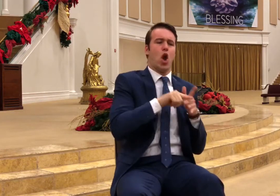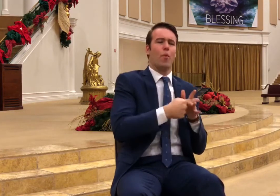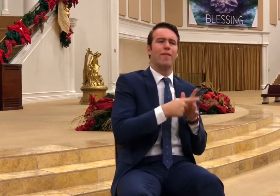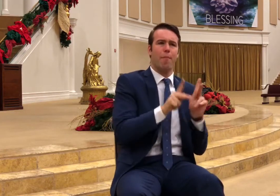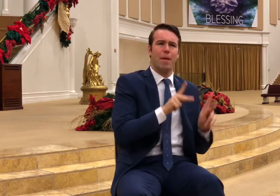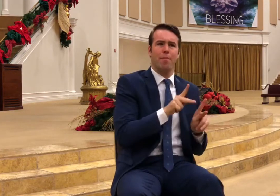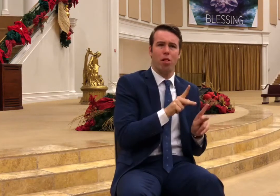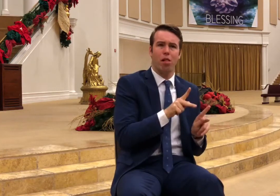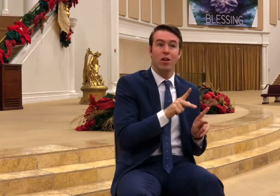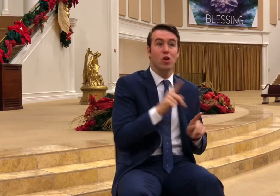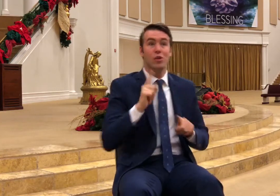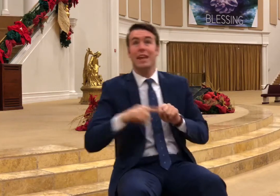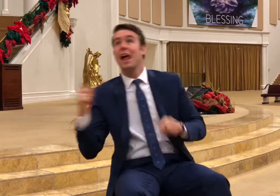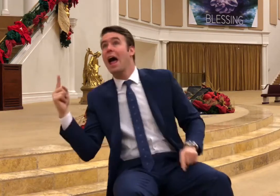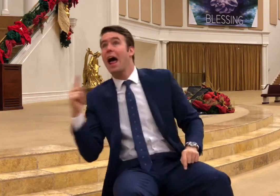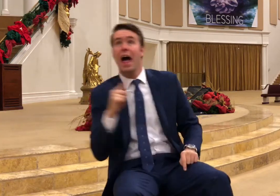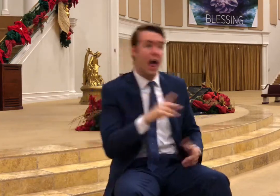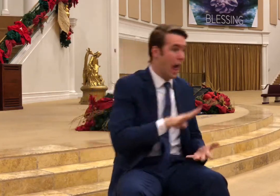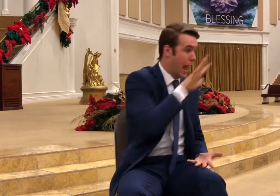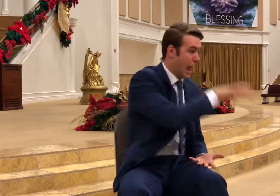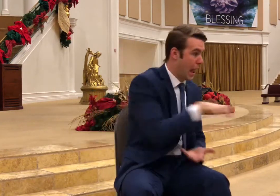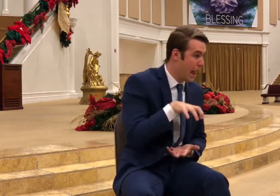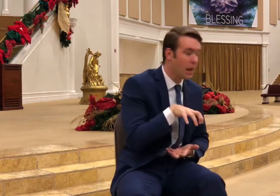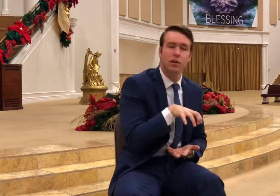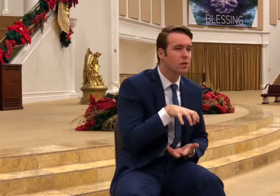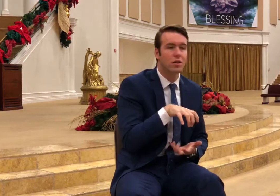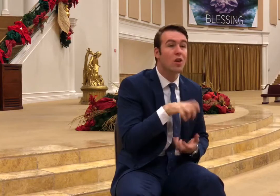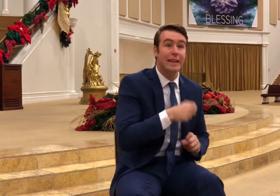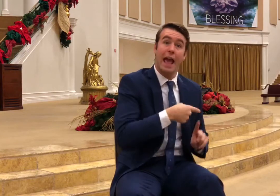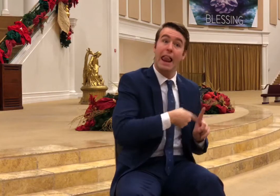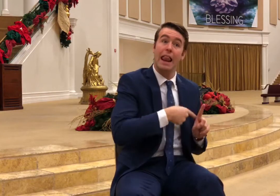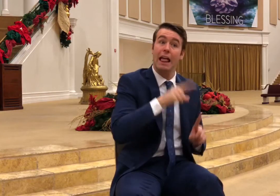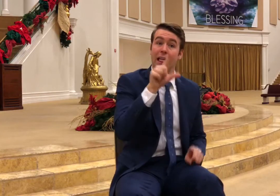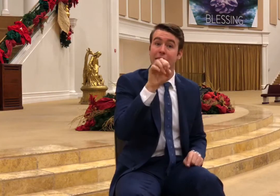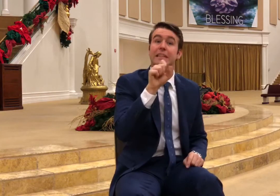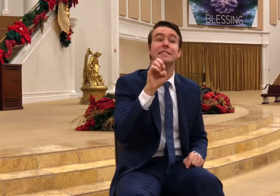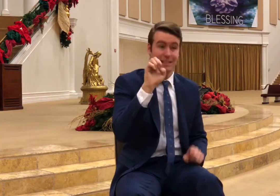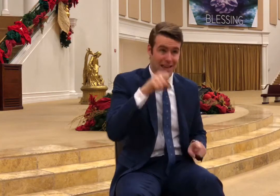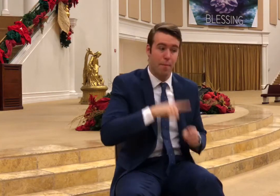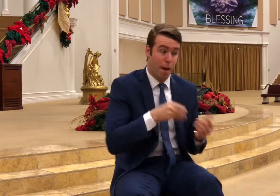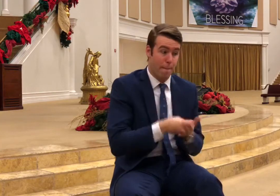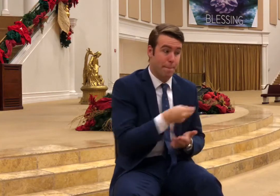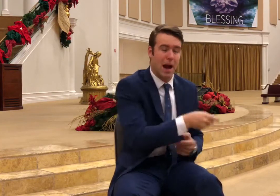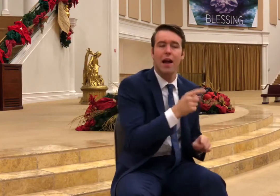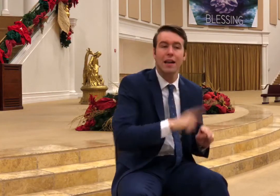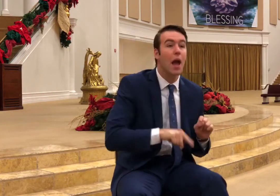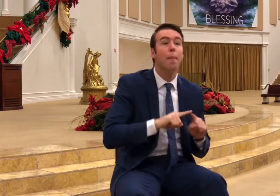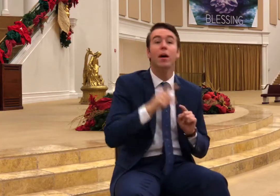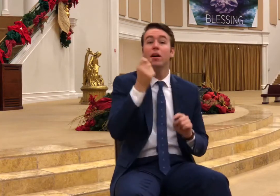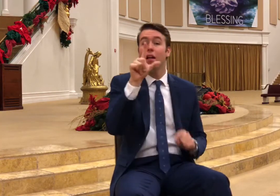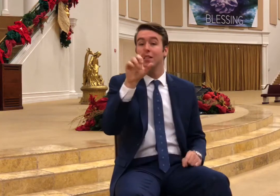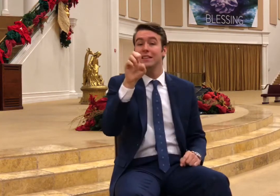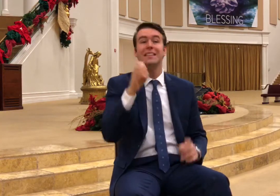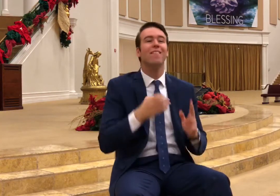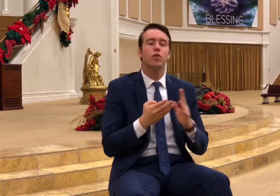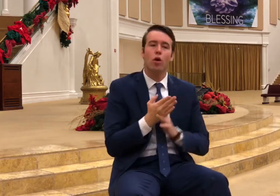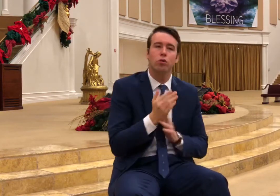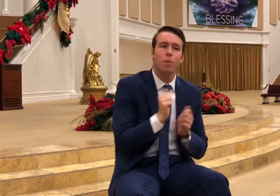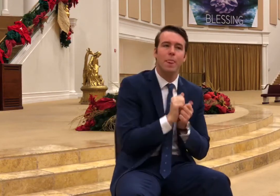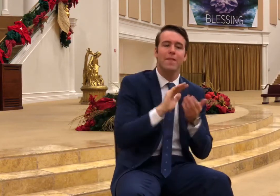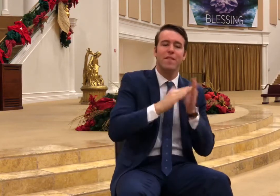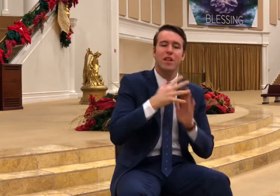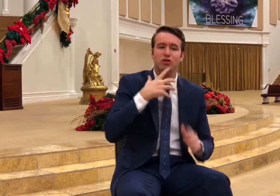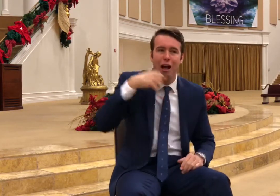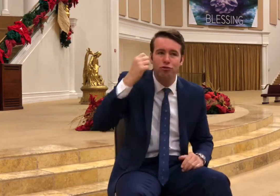interior highlands, you can only get leases. But in order to get a lease, you have to go through the village elders, you have to go through the family